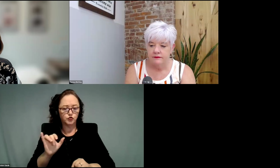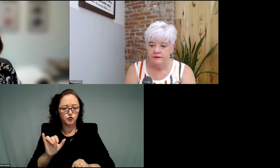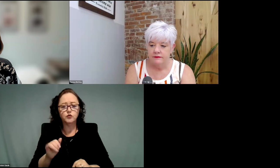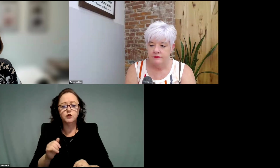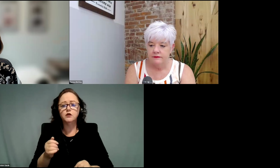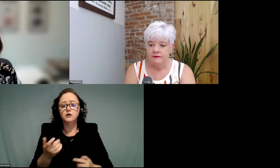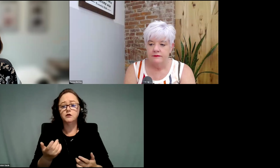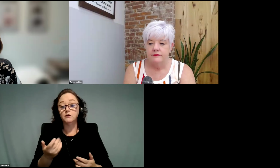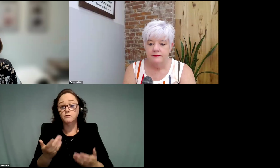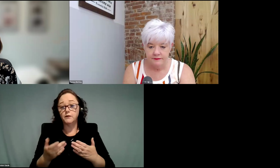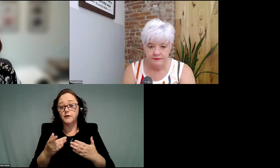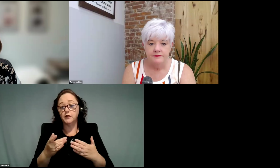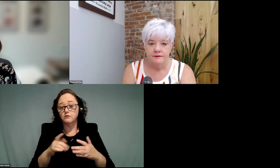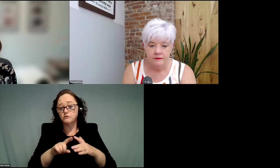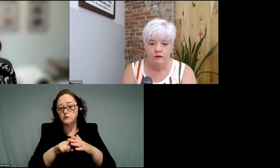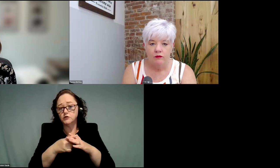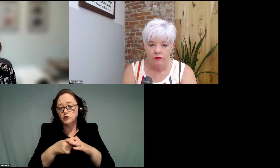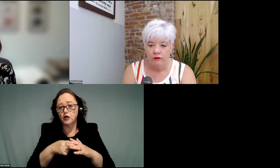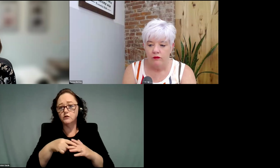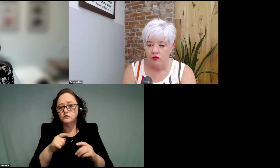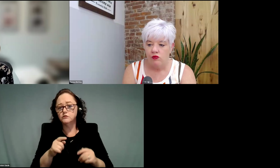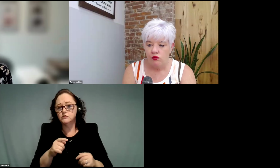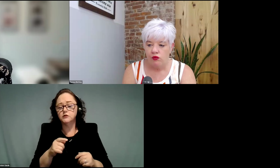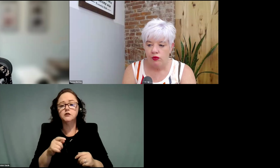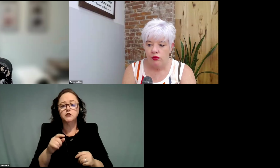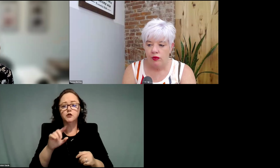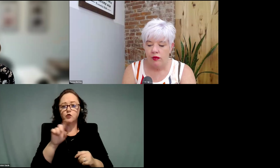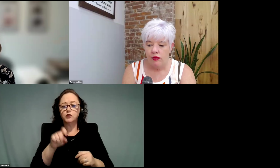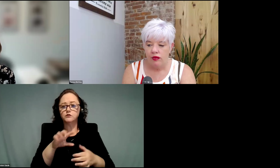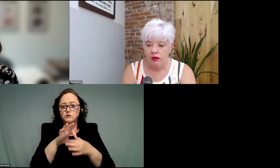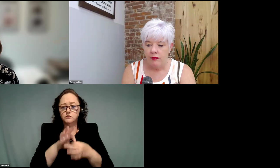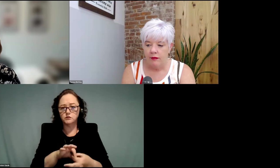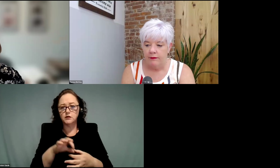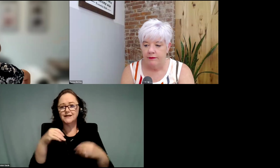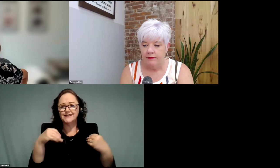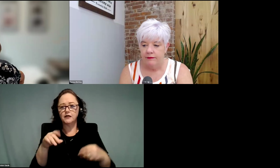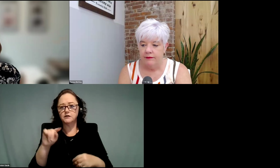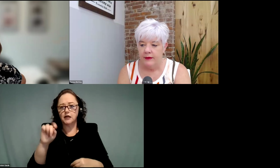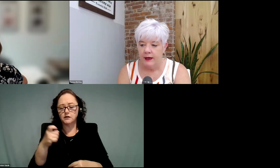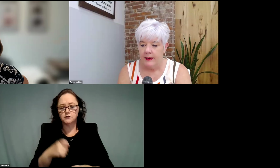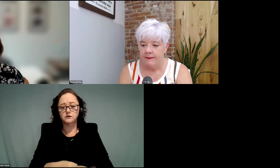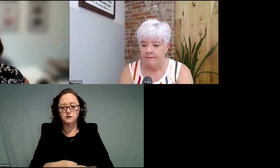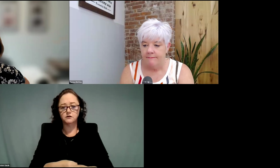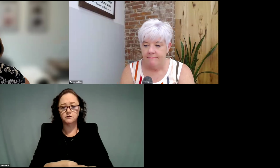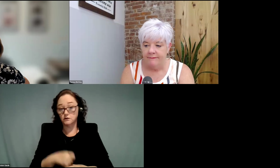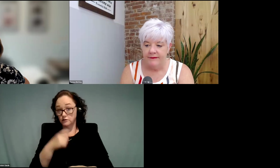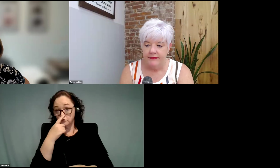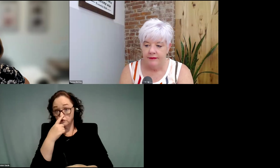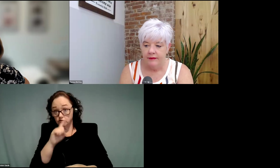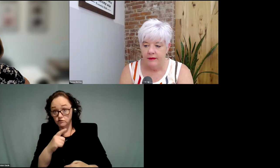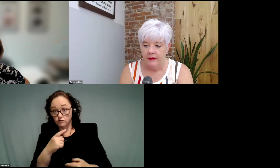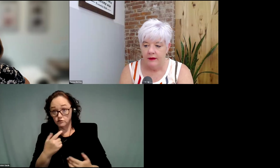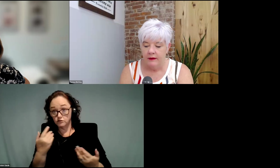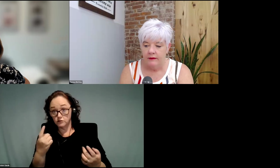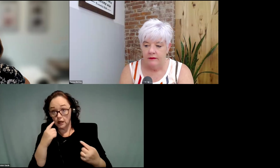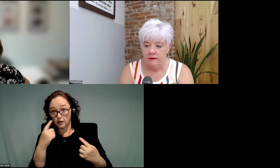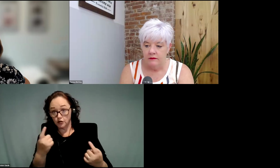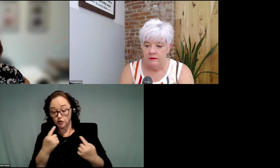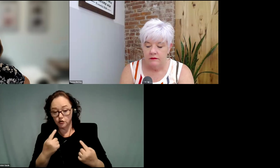with that since we are, that's fresh on the mind, Mary Kay, if that's okay with you. So Jackie's asked us